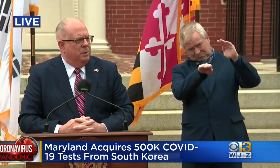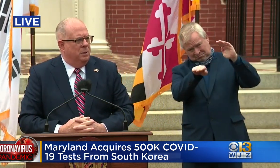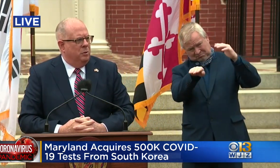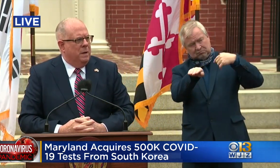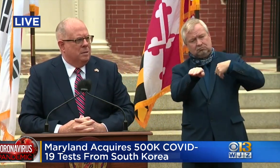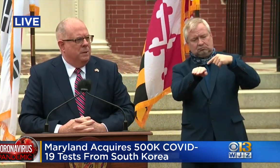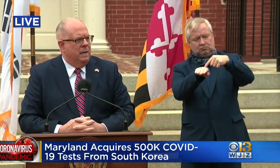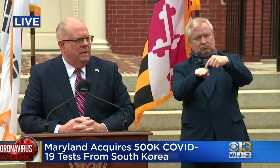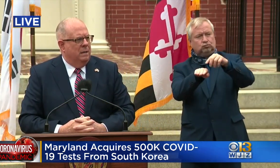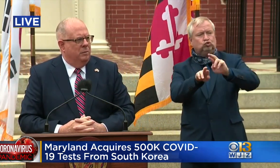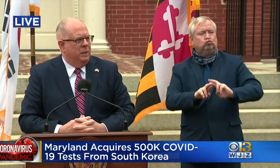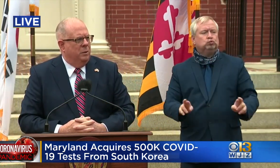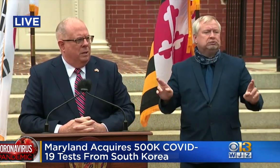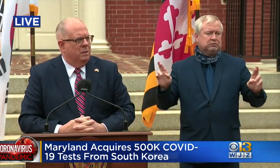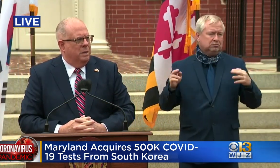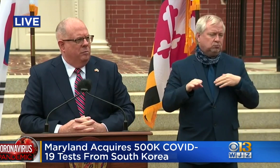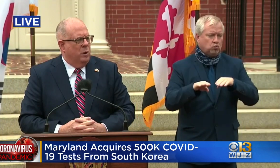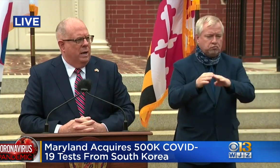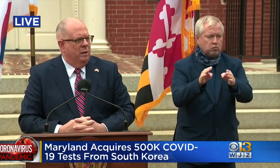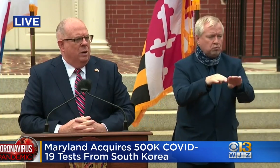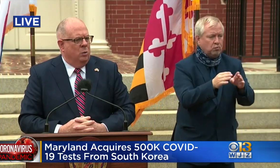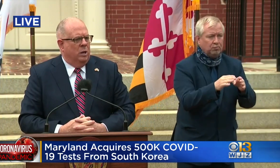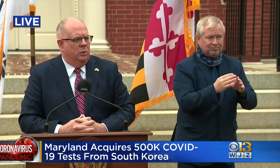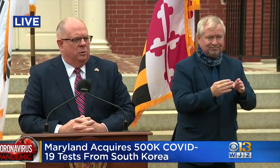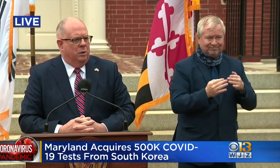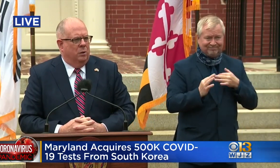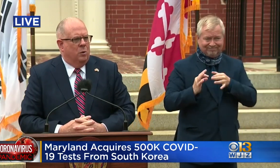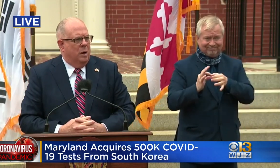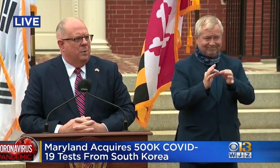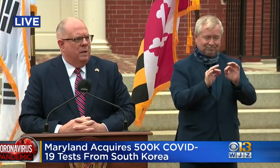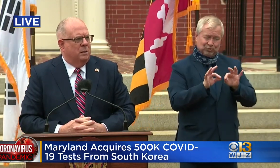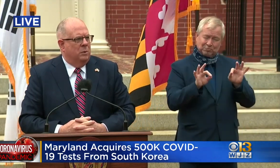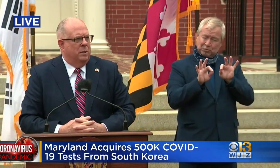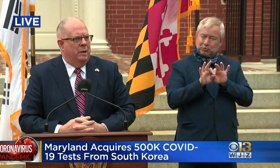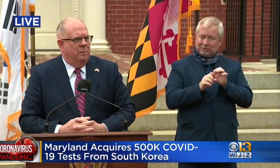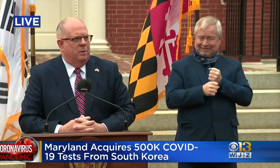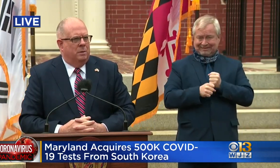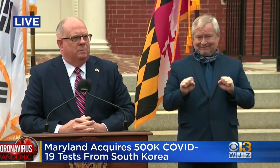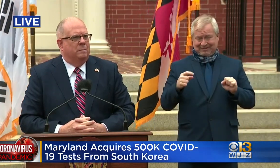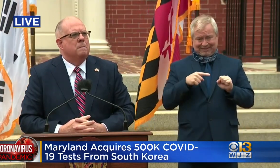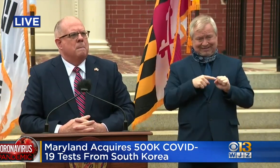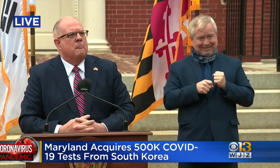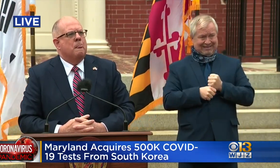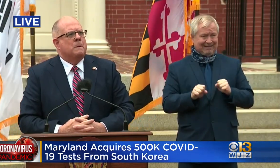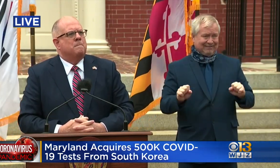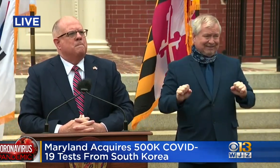opened up as soon as we possibly can, and if we can do it in a safe way, and we're going to do so in cooperation with our neighbors.